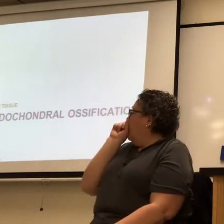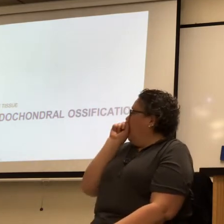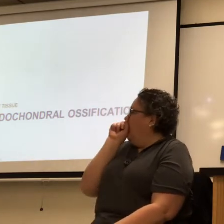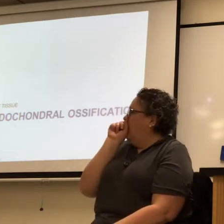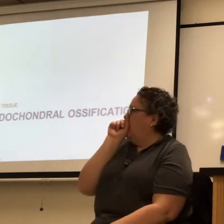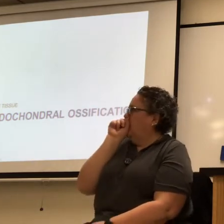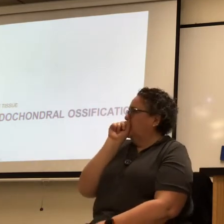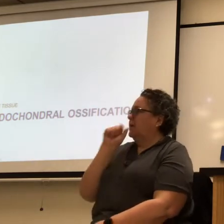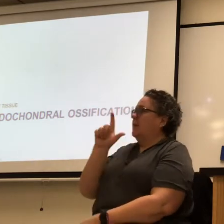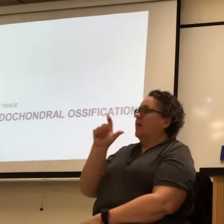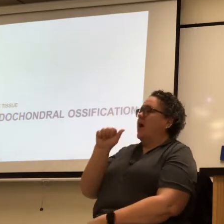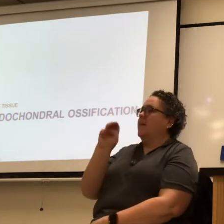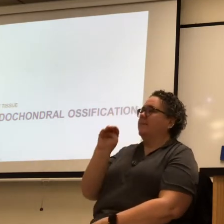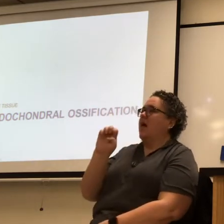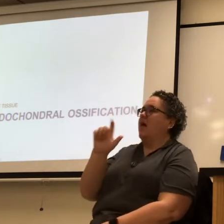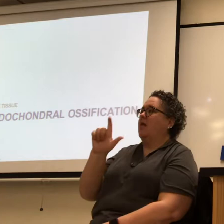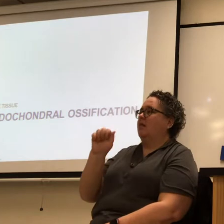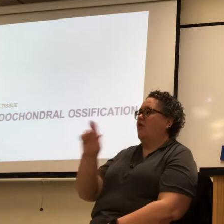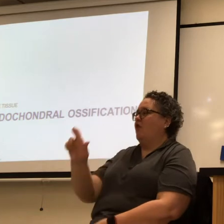lamellar